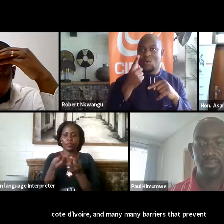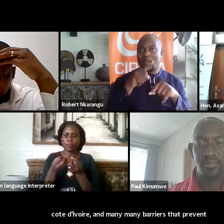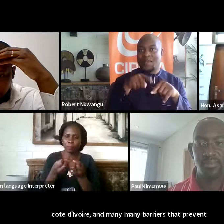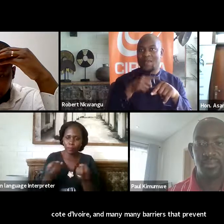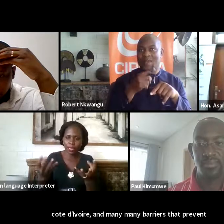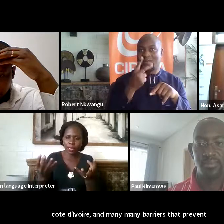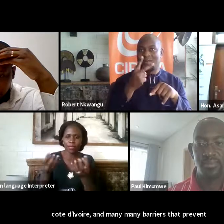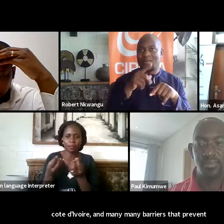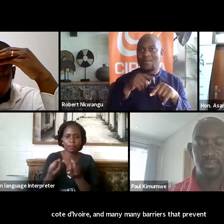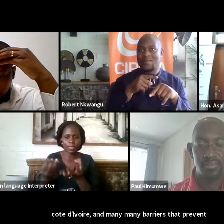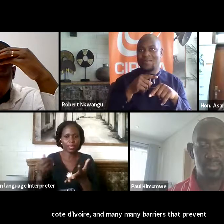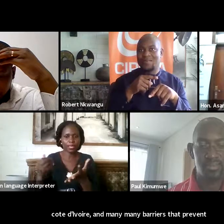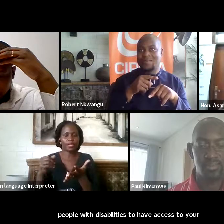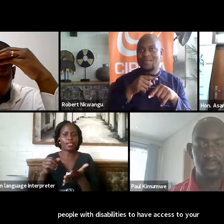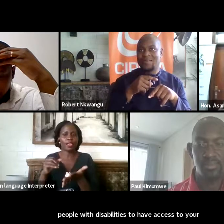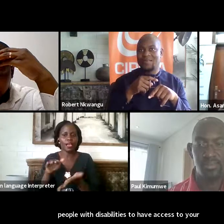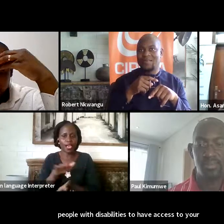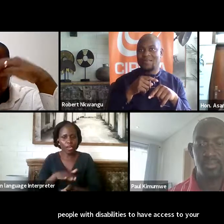to